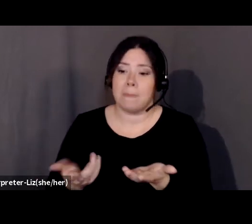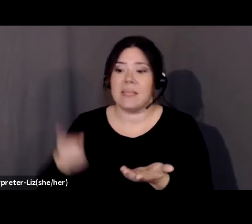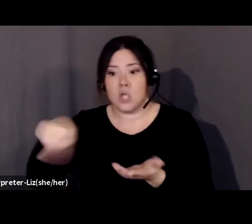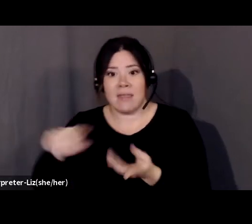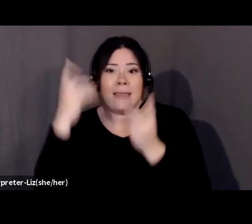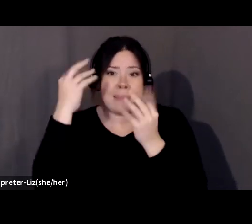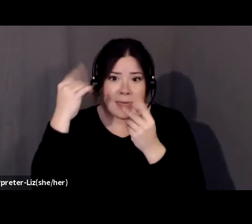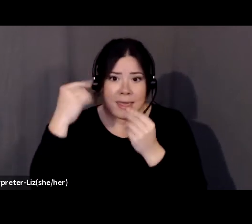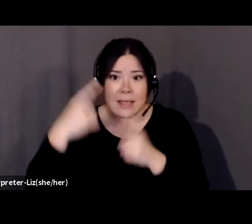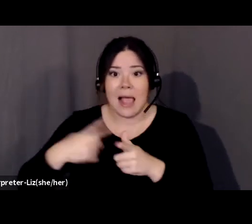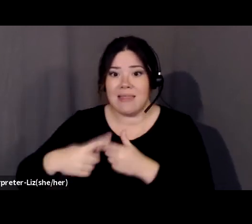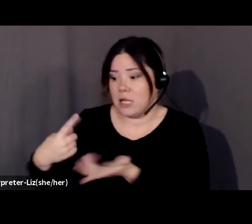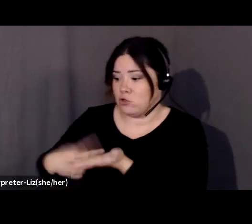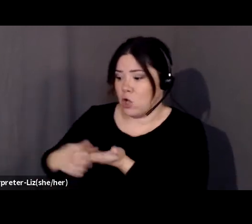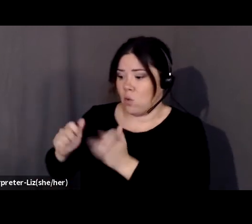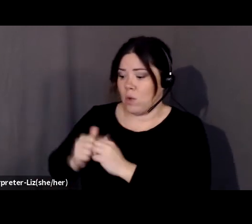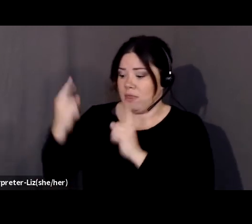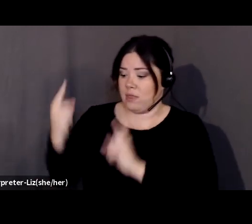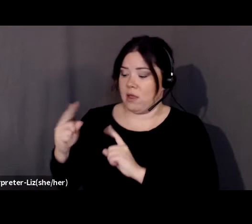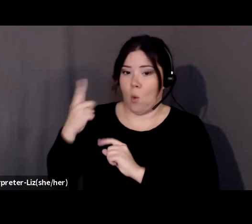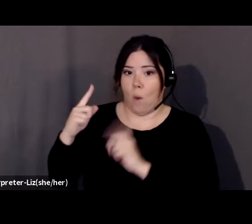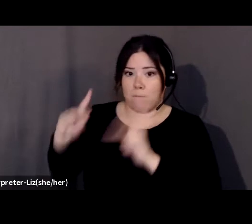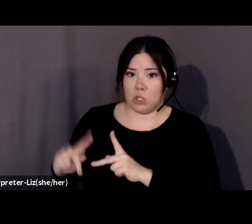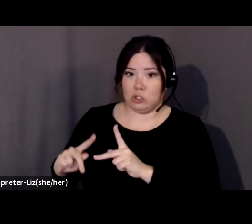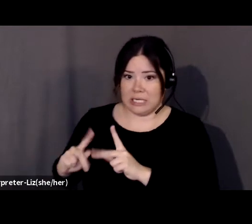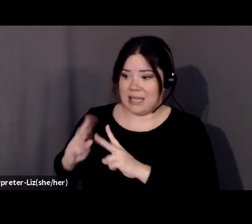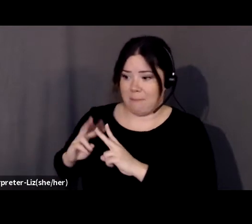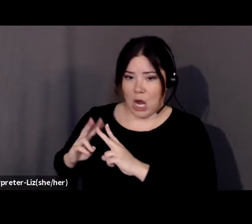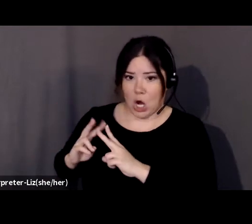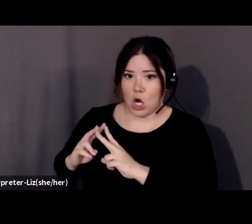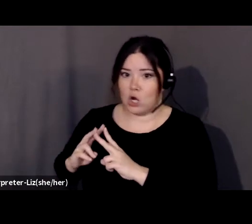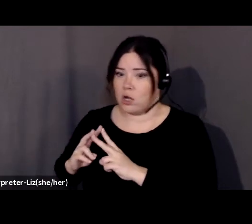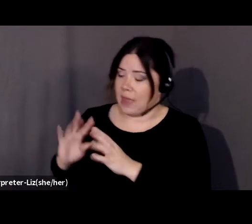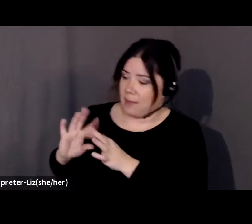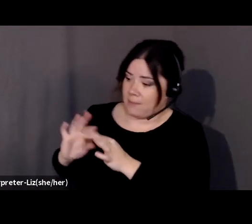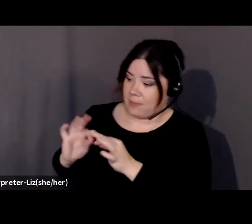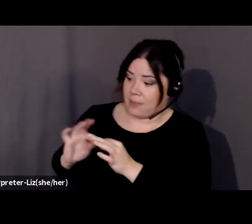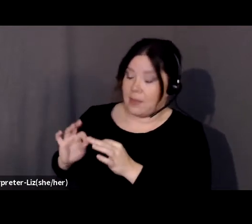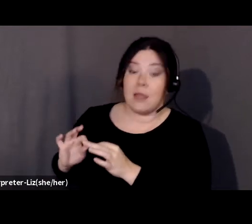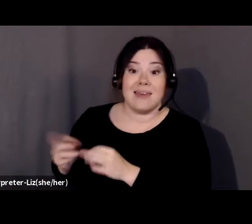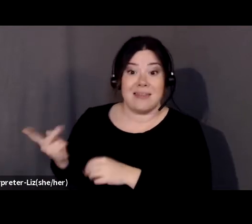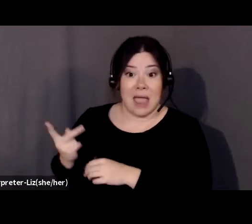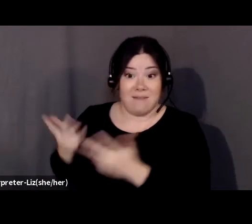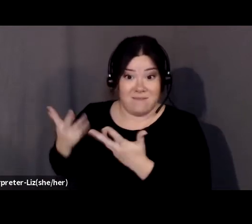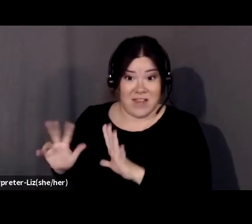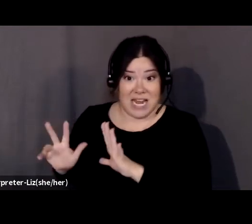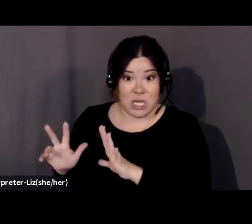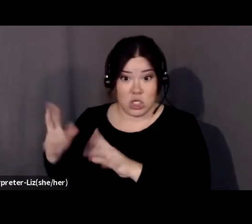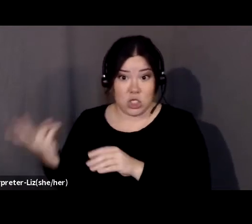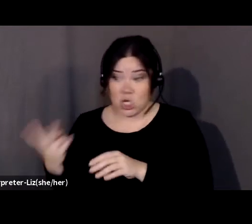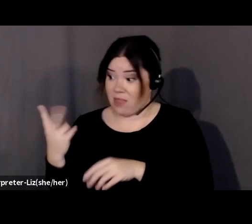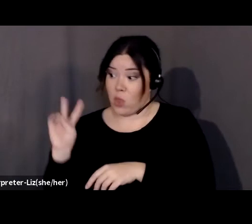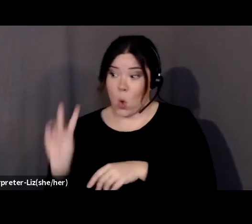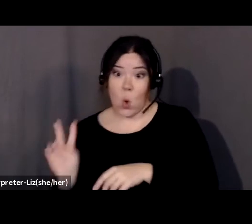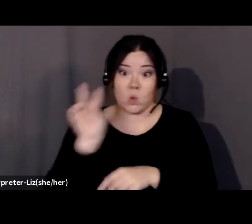other person. So they pair up, and then those pairs come together in a group of 4, and then you can have a share